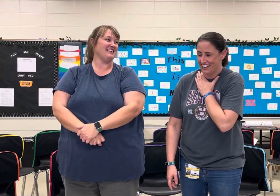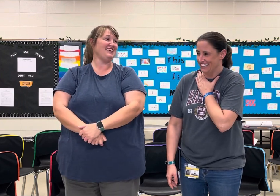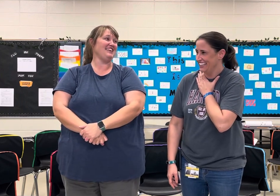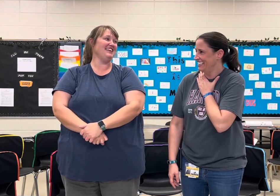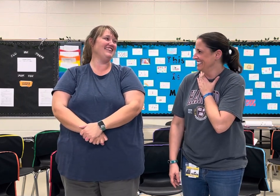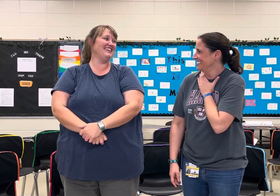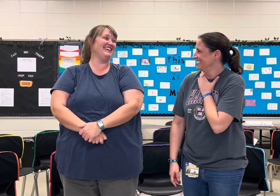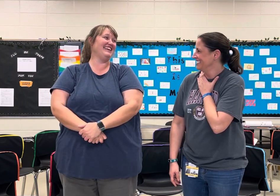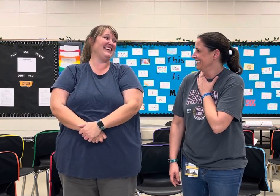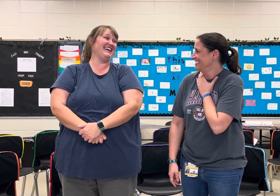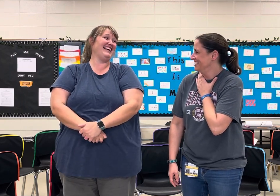Cherry.